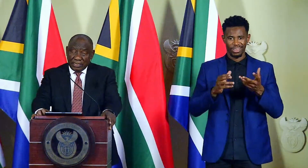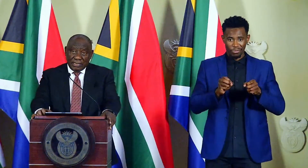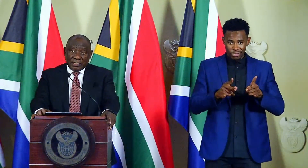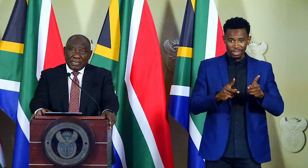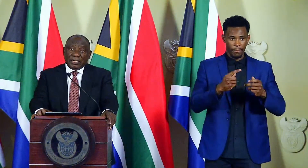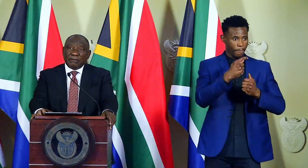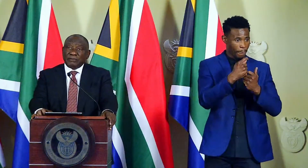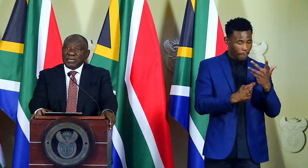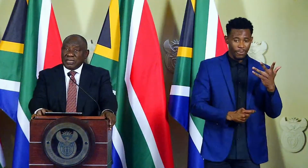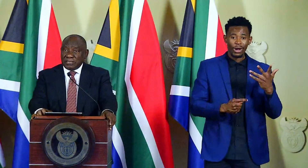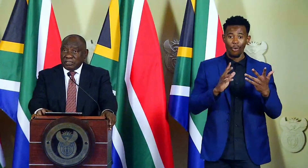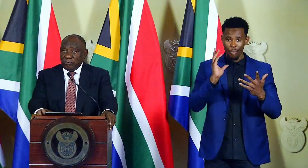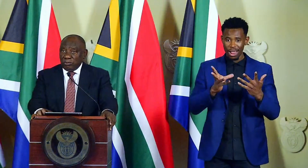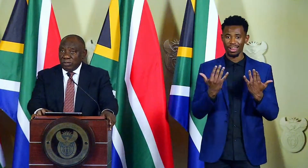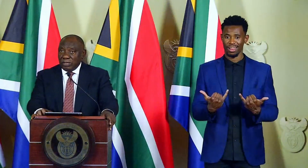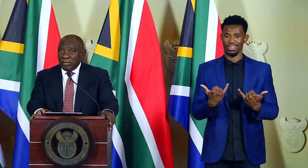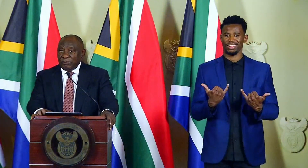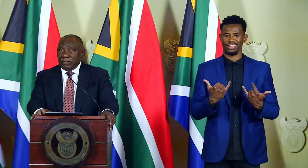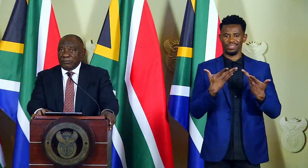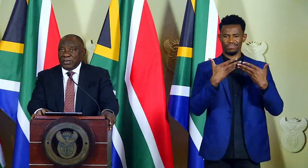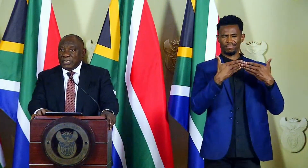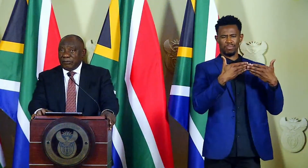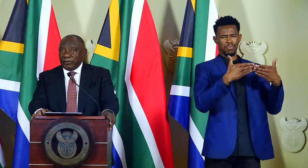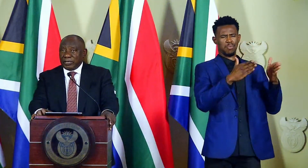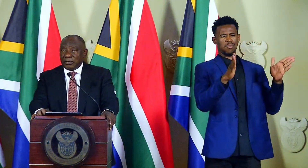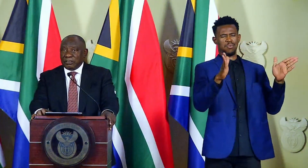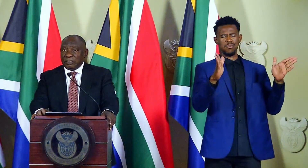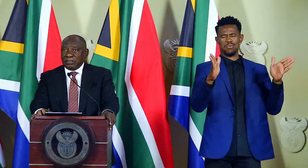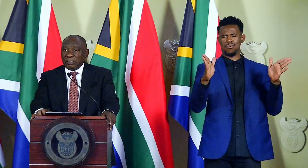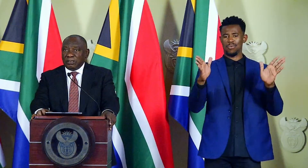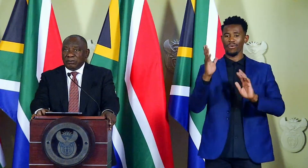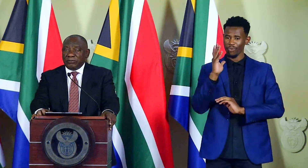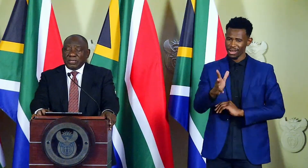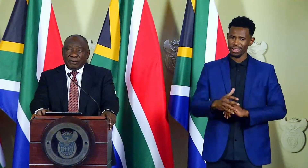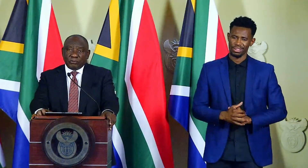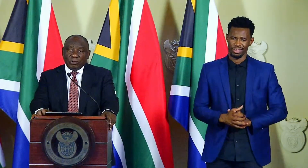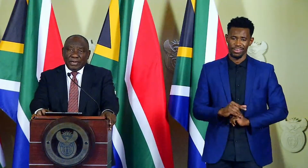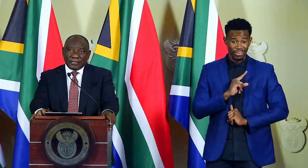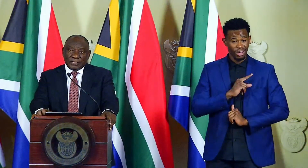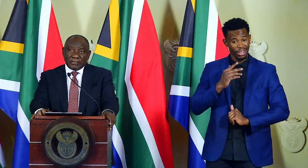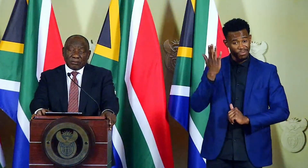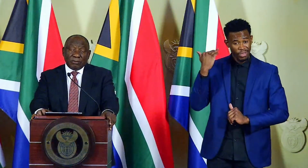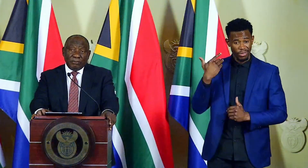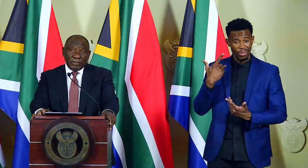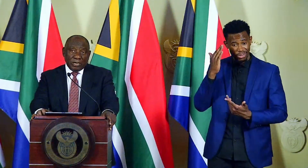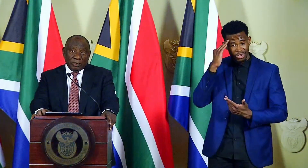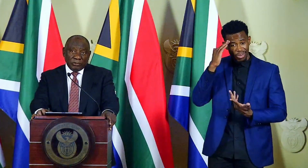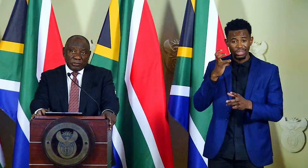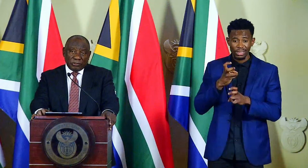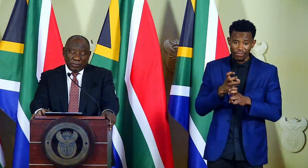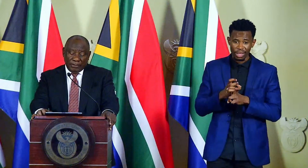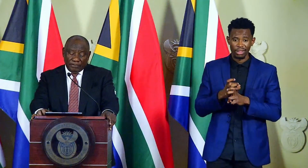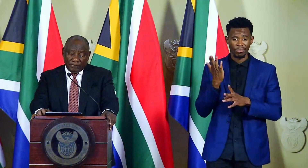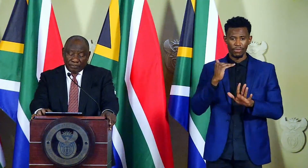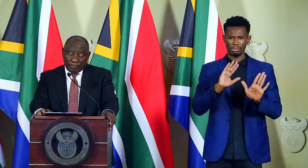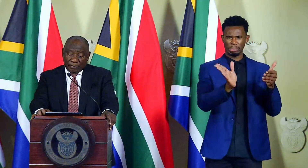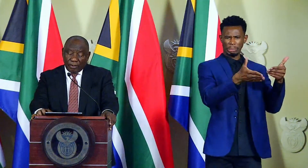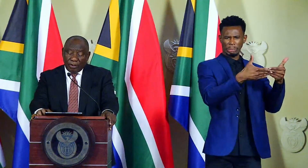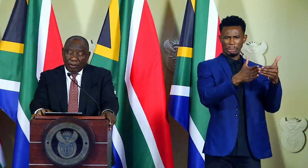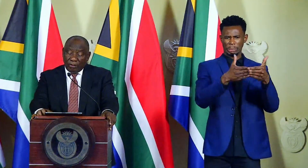opportunities that have hitherto been very difficult for them to access or have been closed